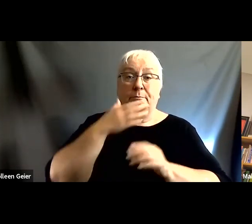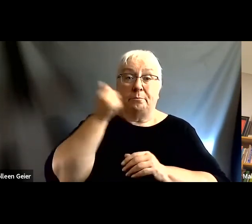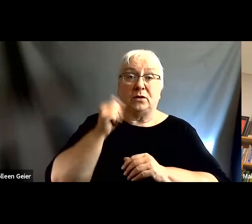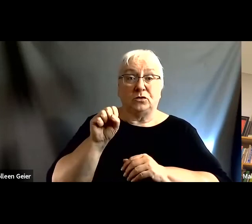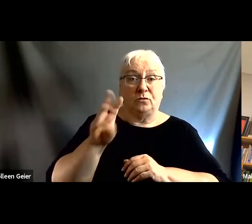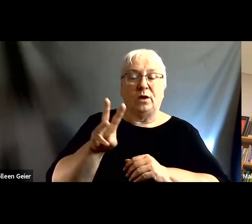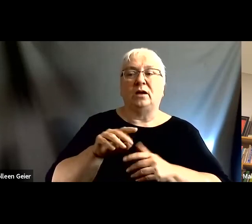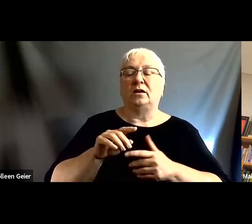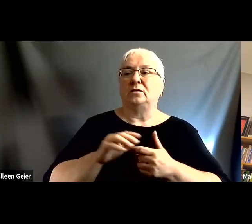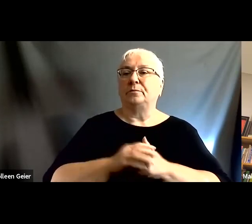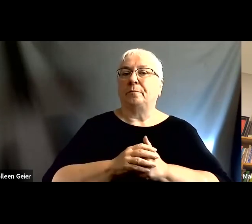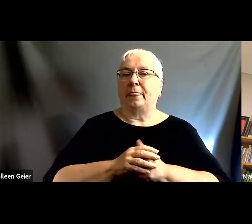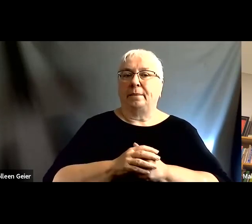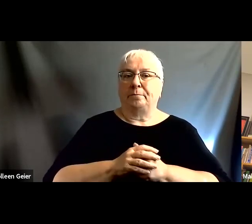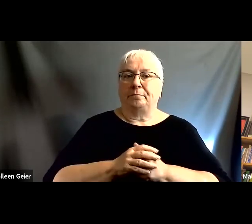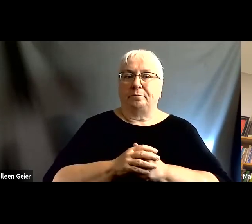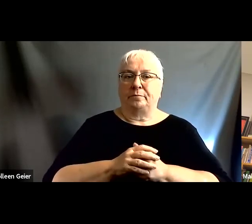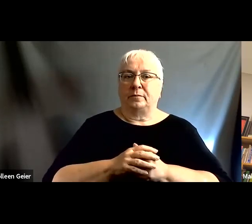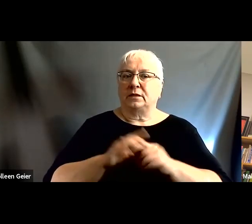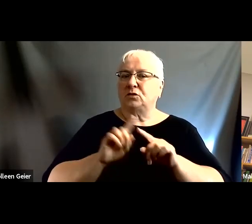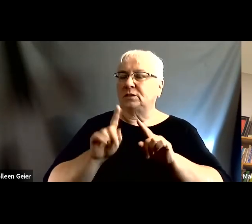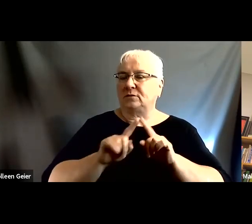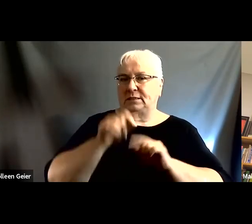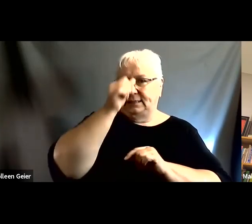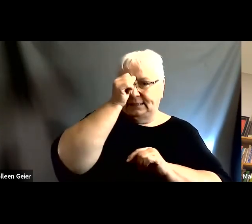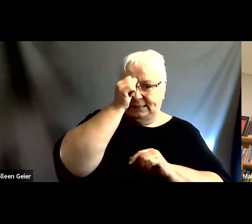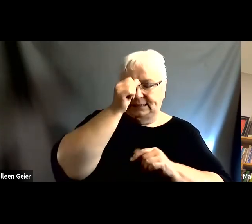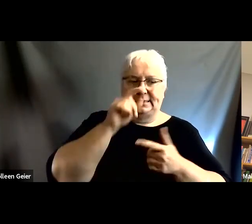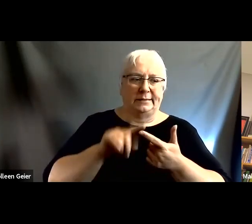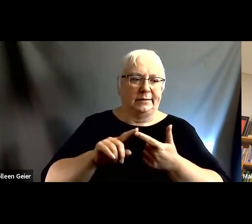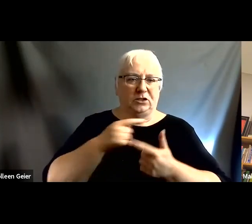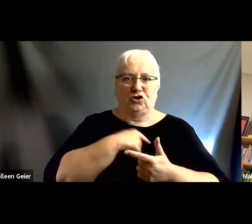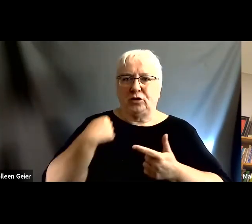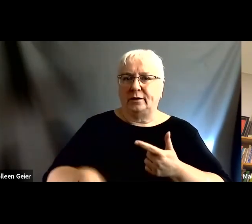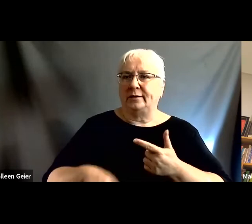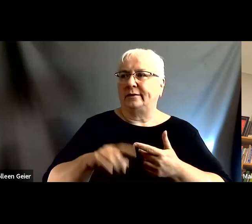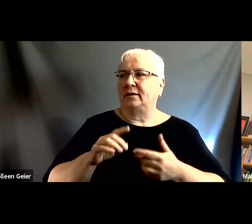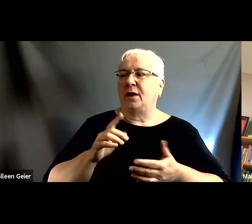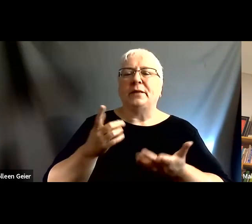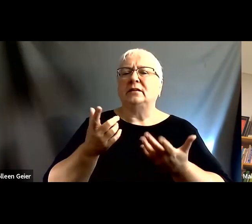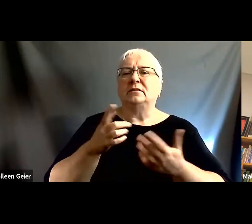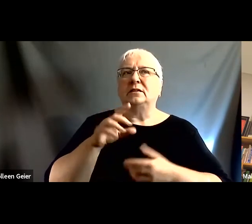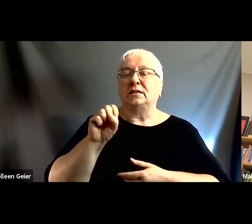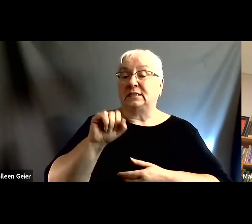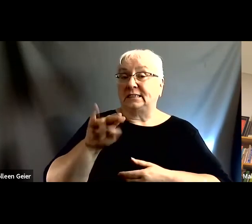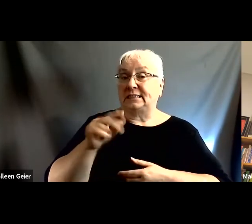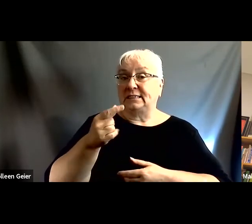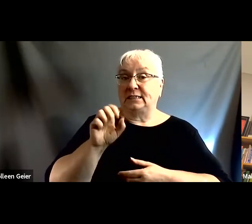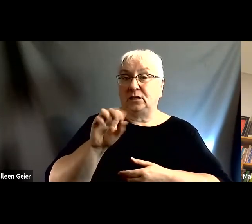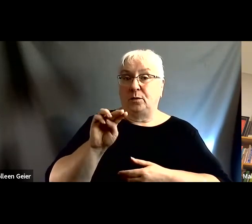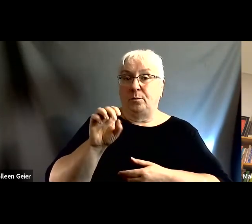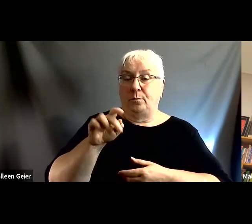India, and Tencent in China, and DingTalk, and we have the Lark in Singapore, and all of them